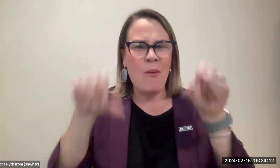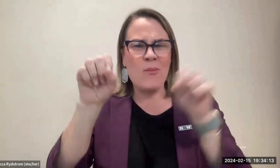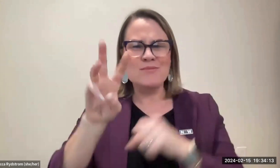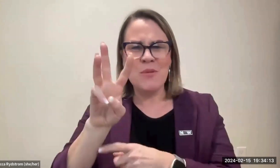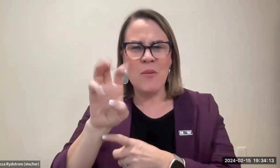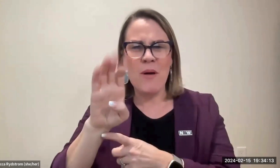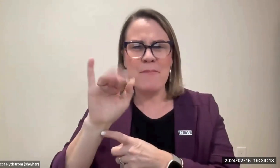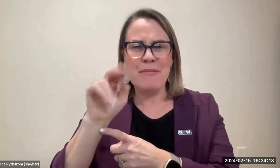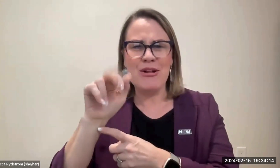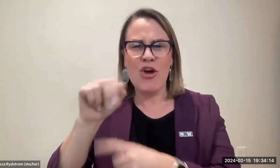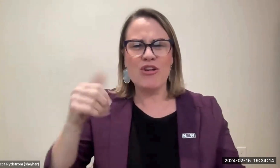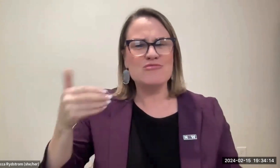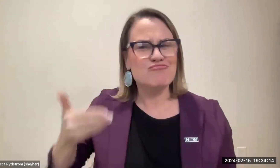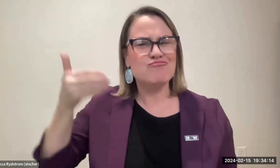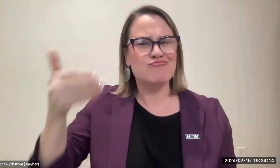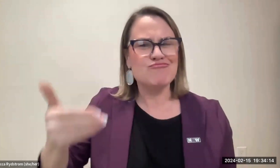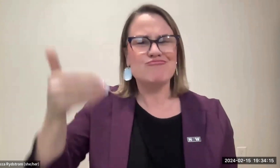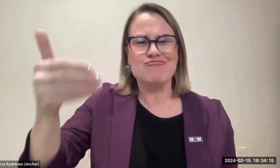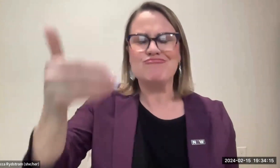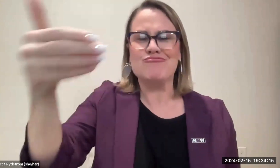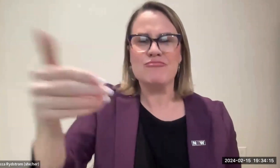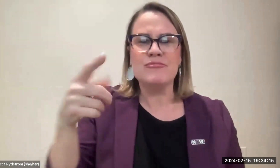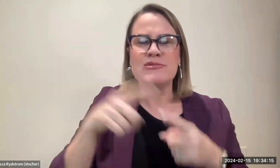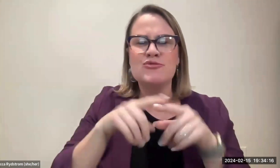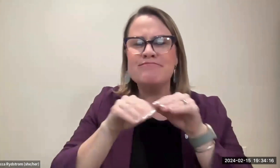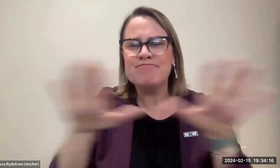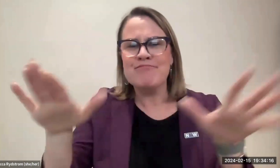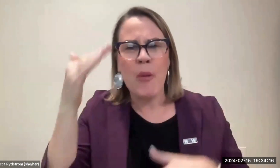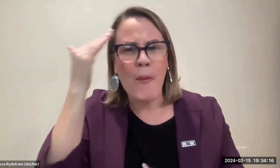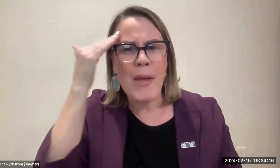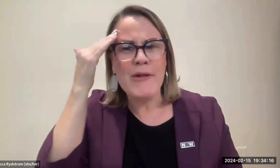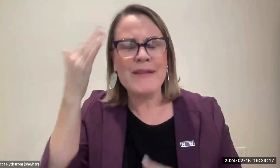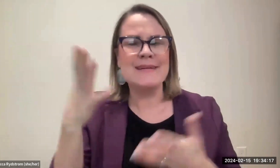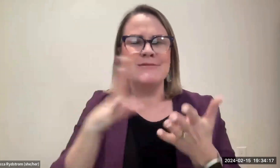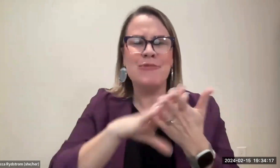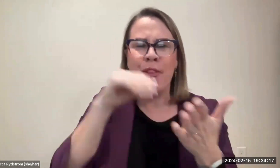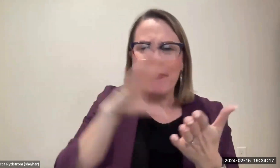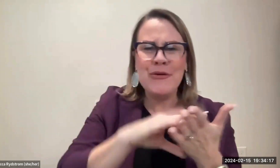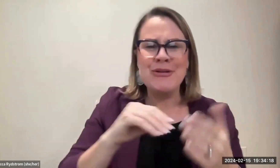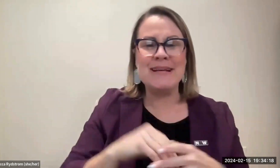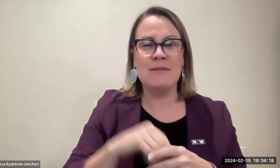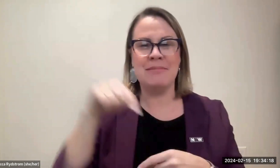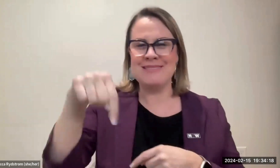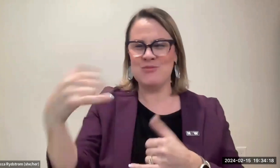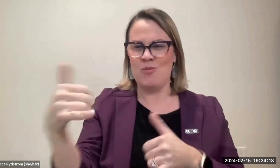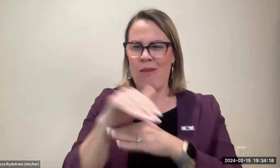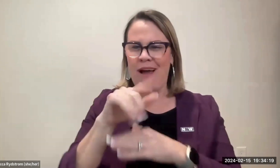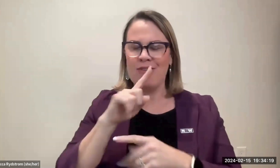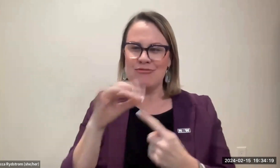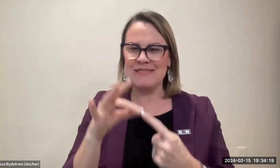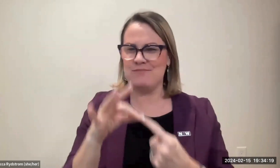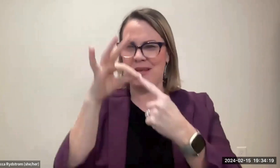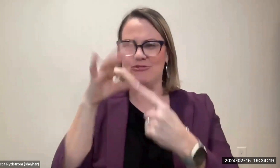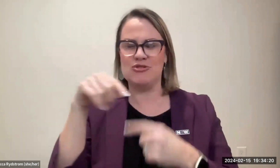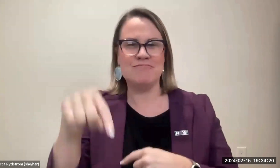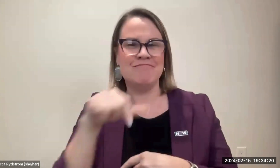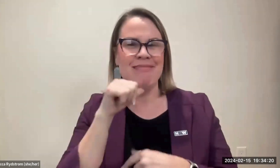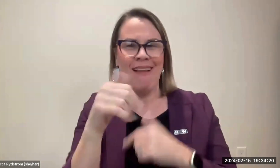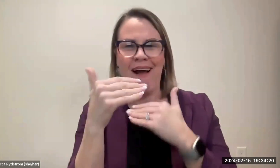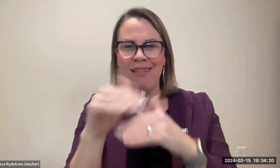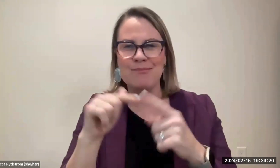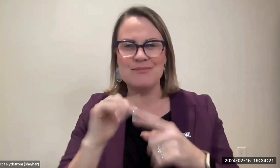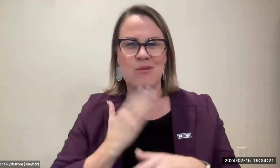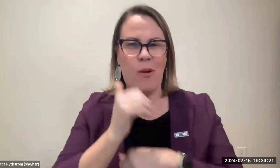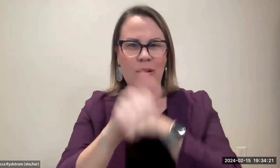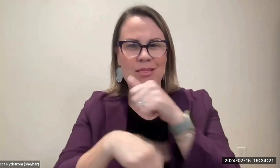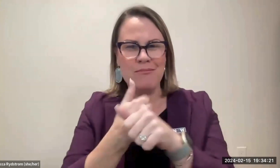Gallaudet. We host webinars on a regular basis to just spread awareness and learning. But this